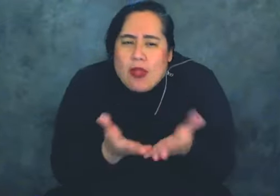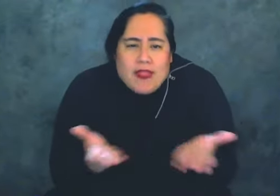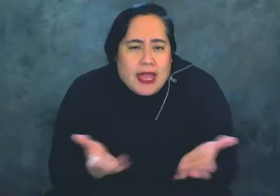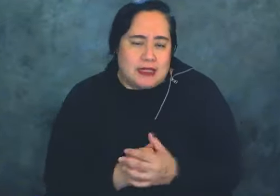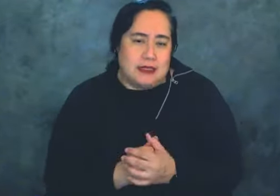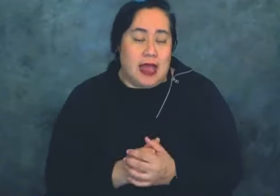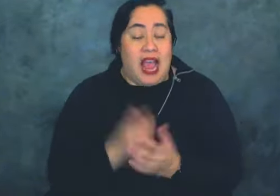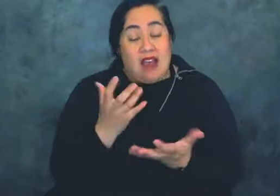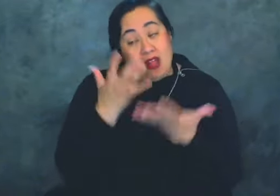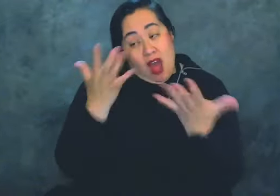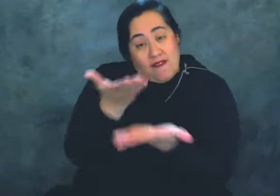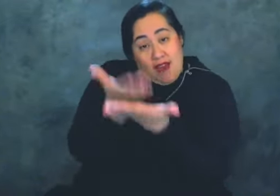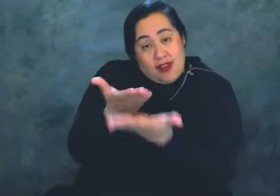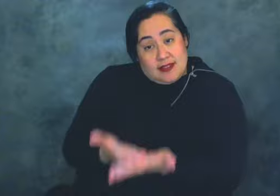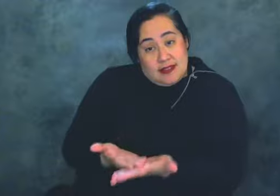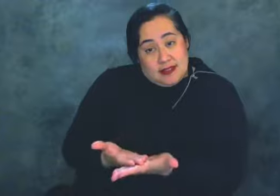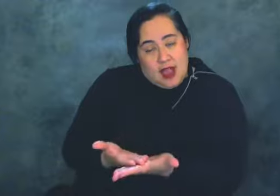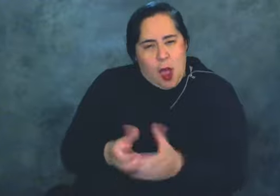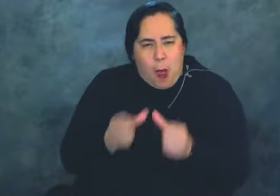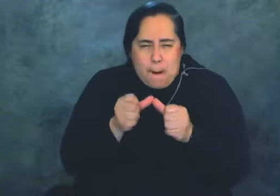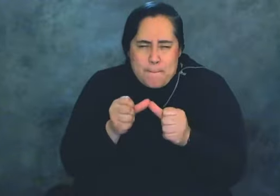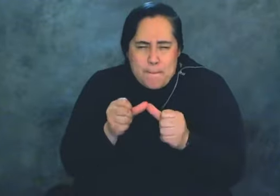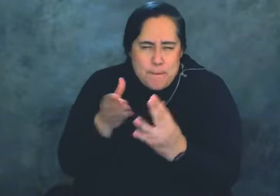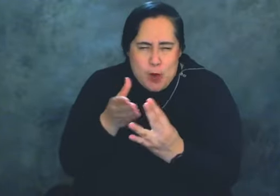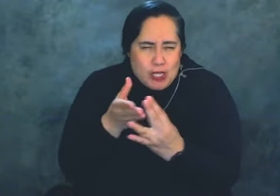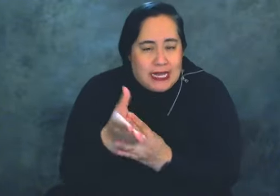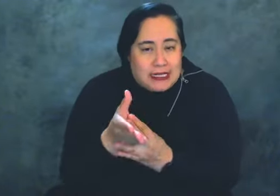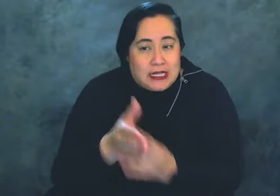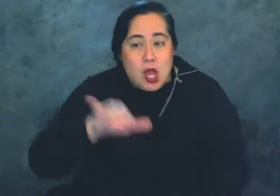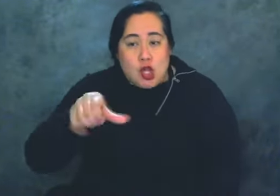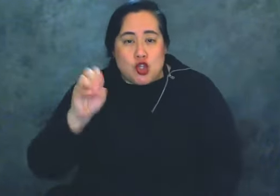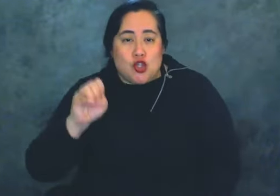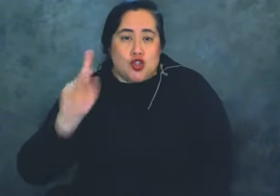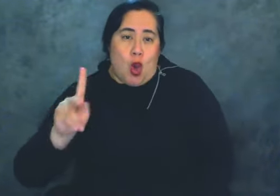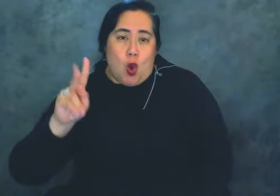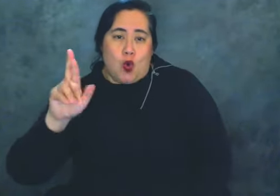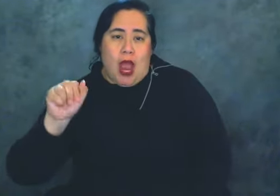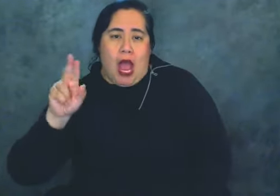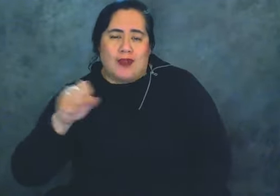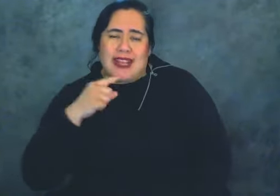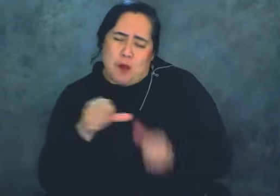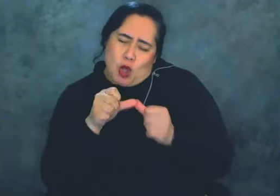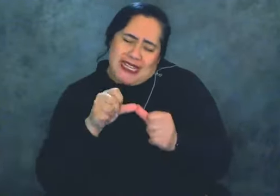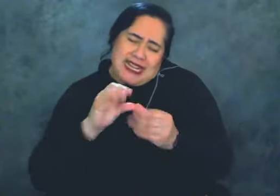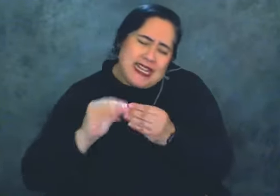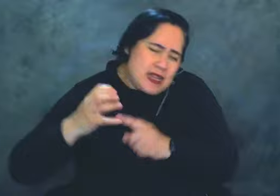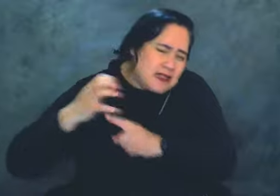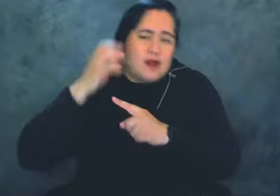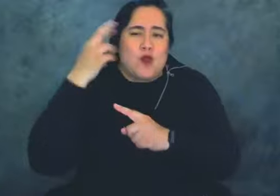give lots of evidence. Persist. Joe Kraus says persistence is the #1 reason for our success. You got to